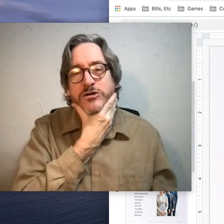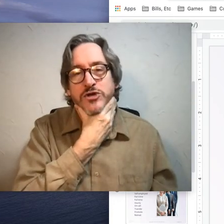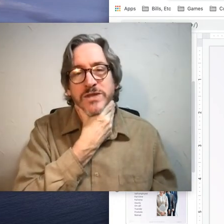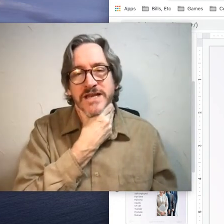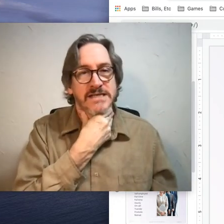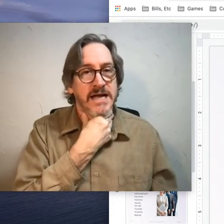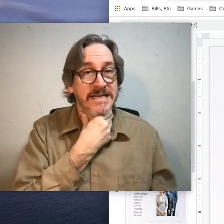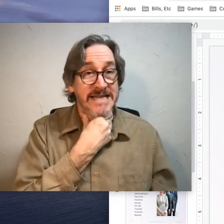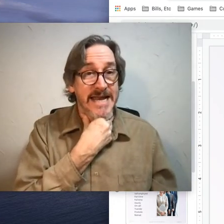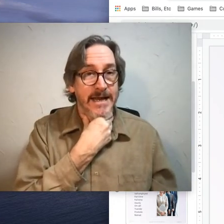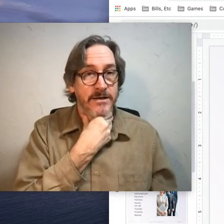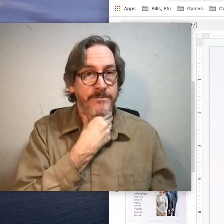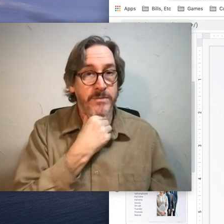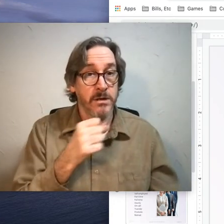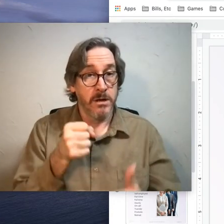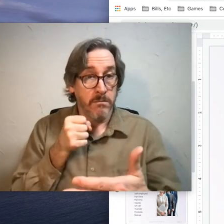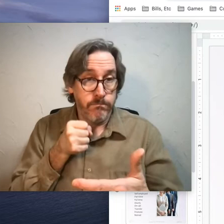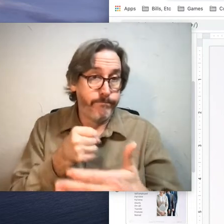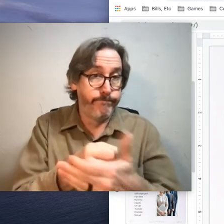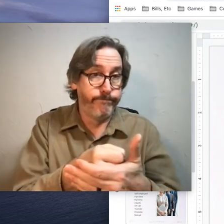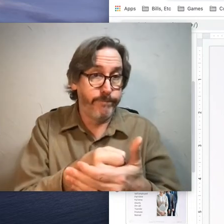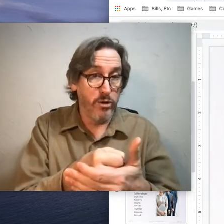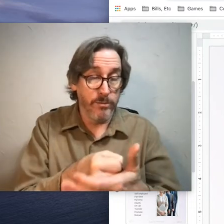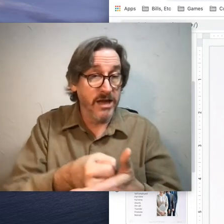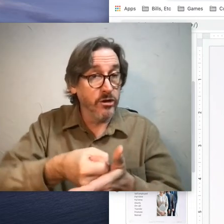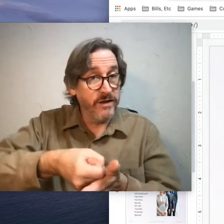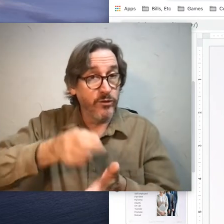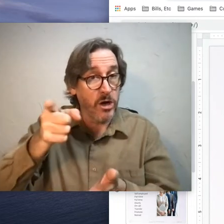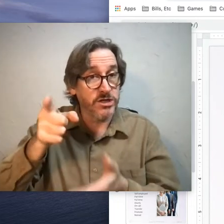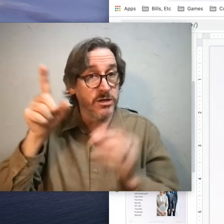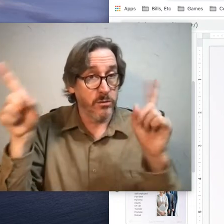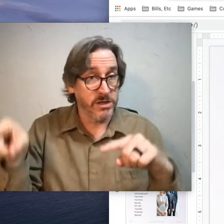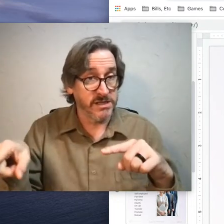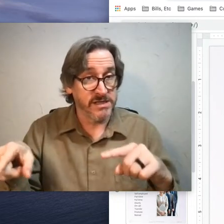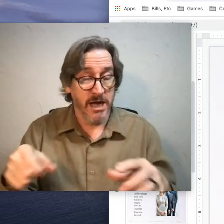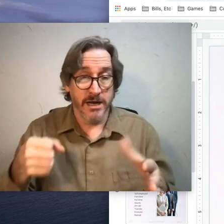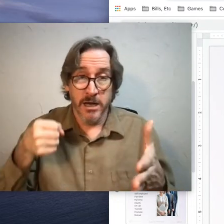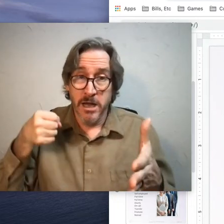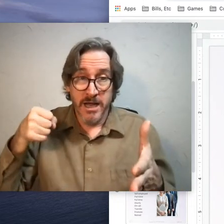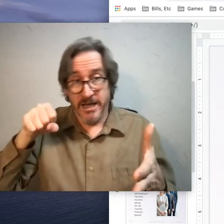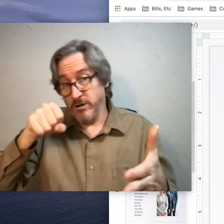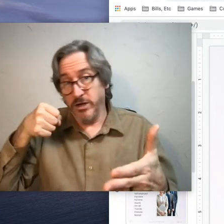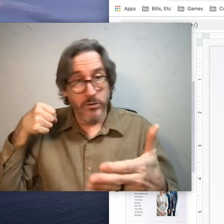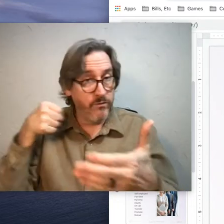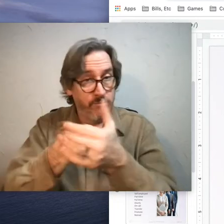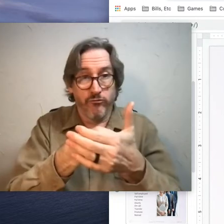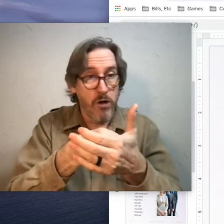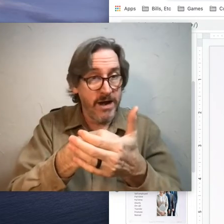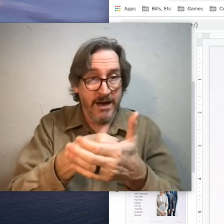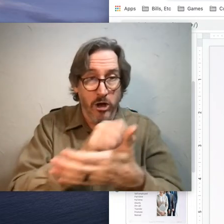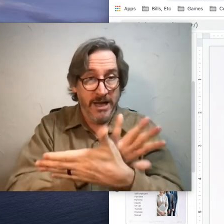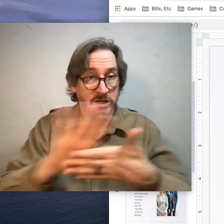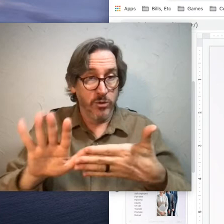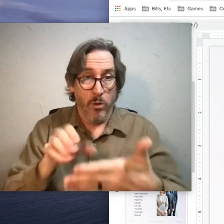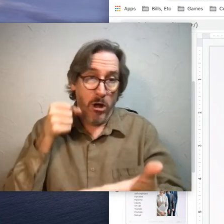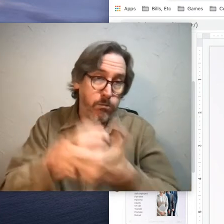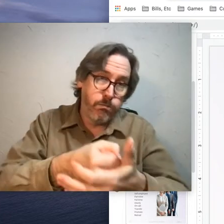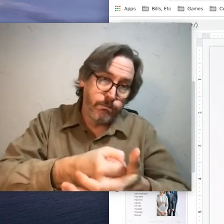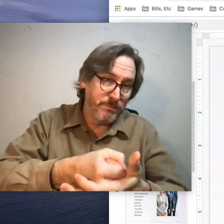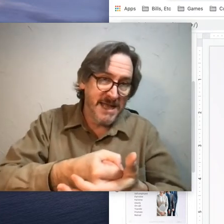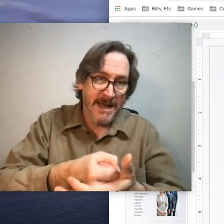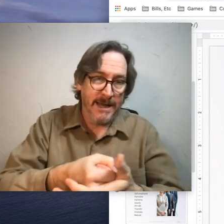Tied also with the next sign, dead end. Boom. And if you watch what's the sign, you run headlong into a